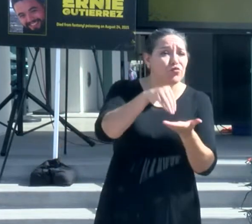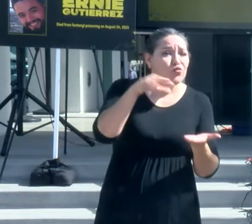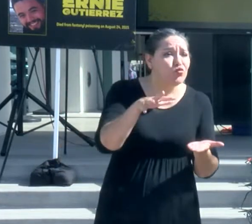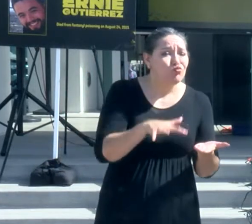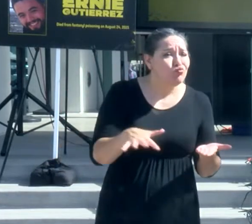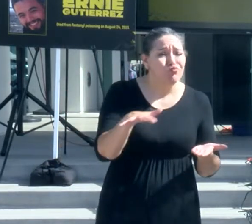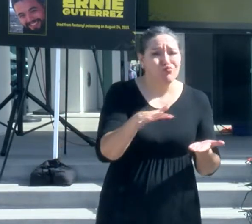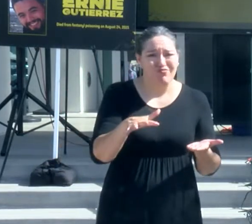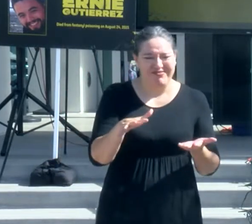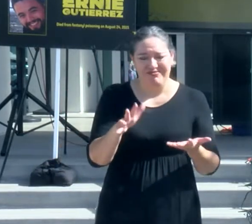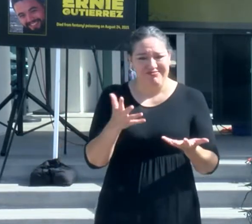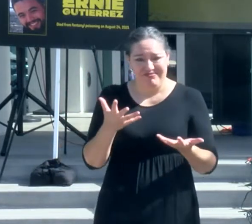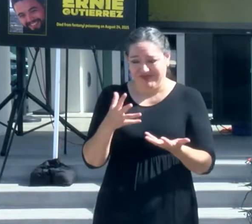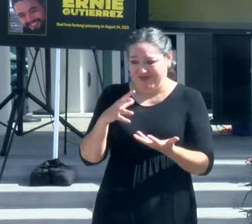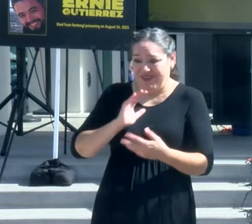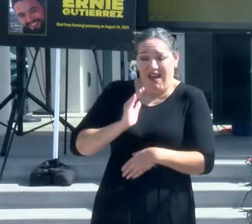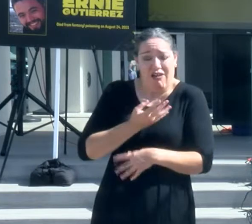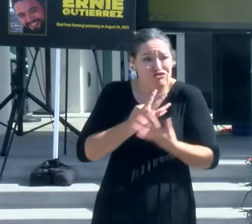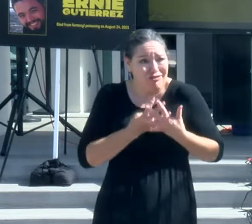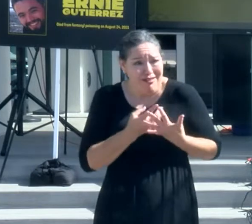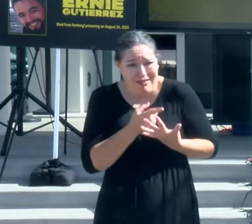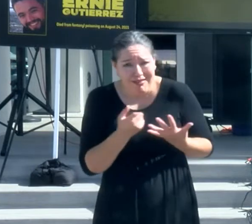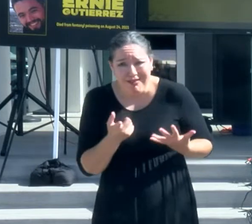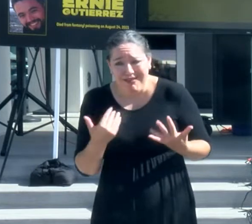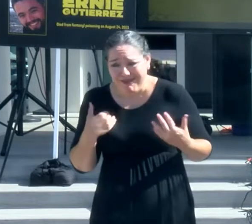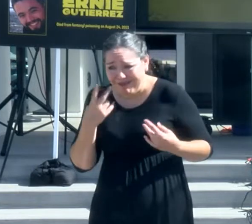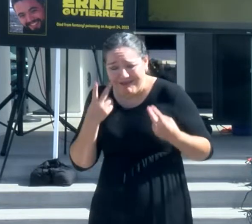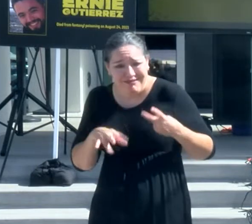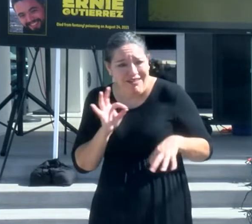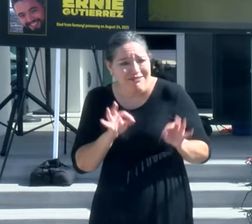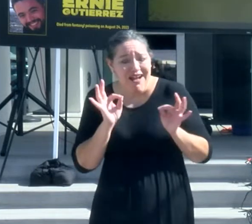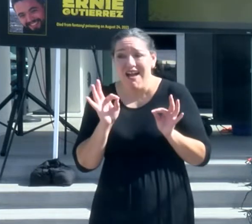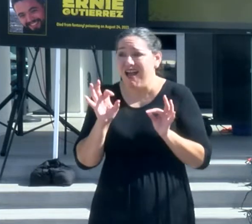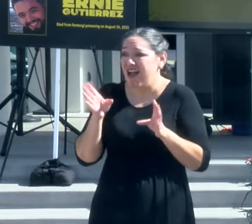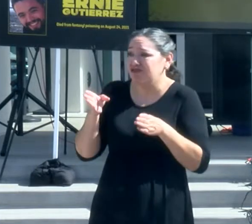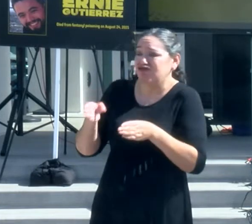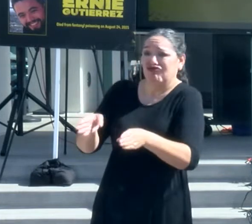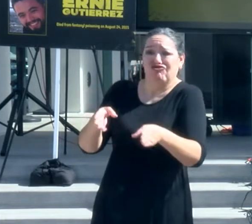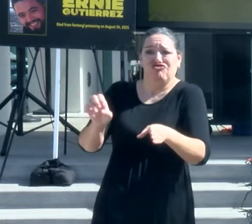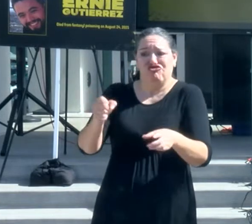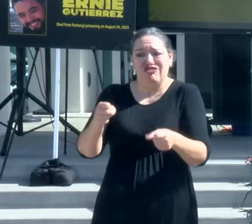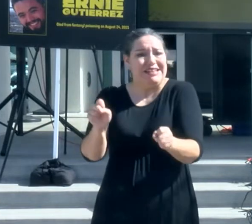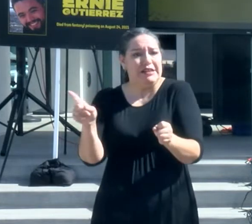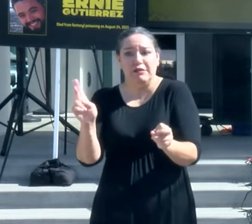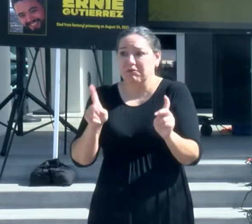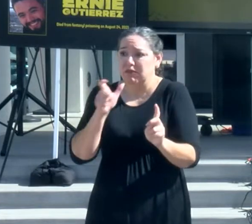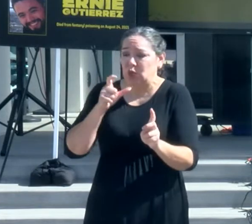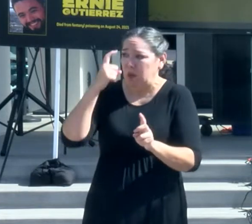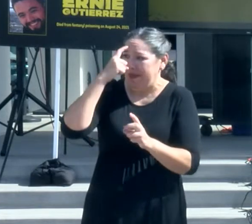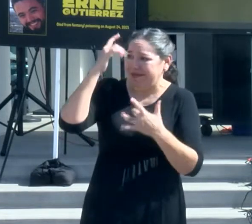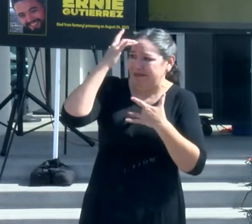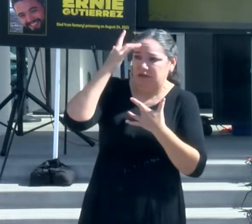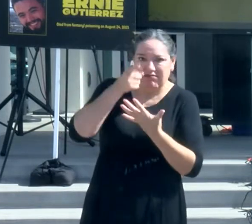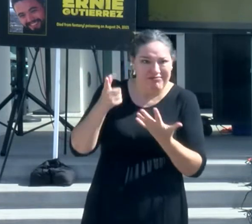students, it's in our jails, it's on the streets, in the hands of our mentally ill.